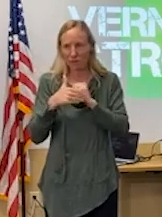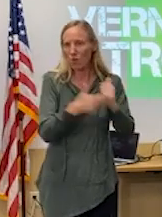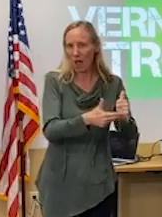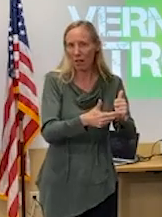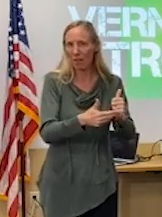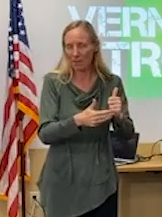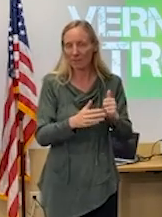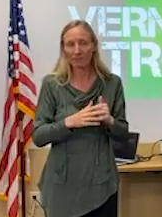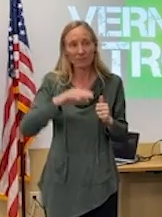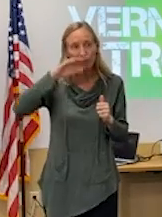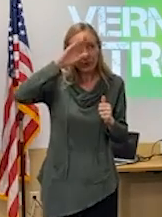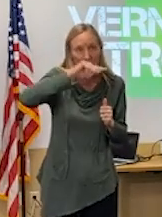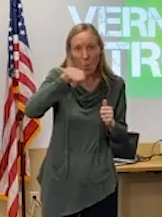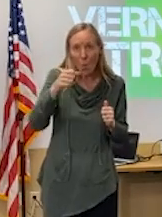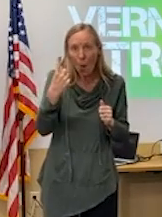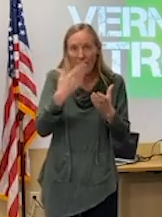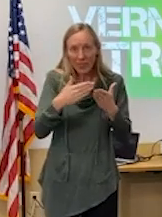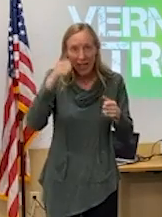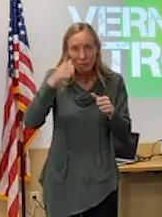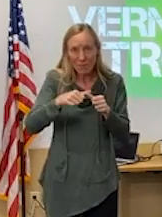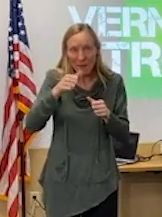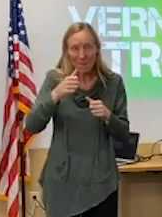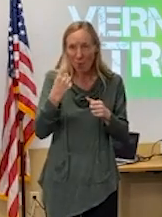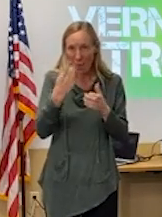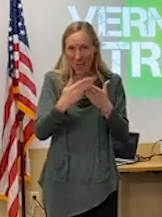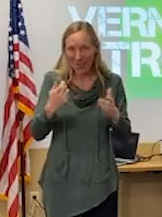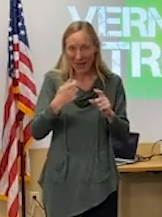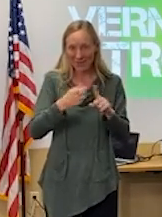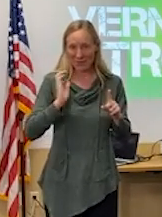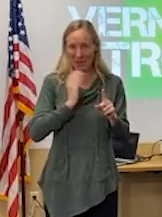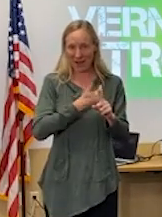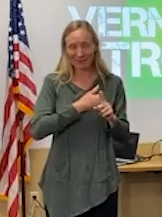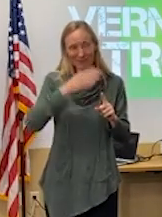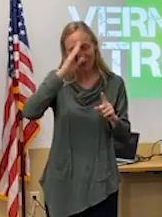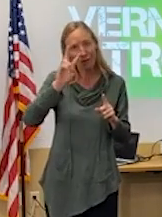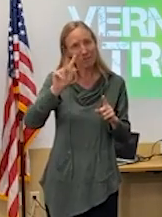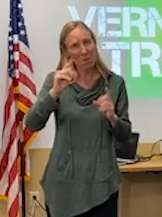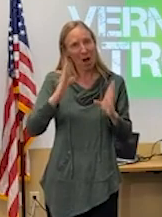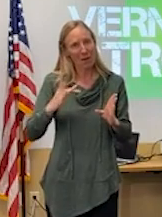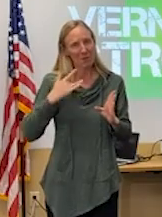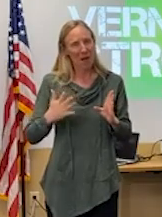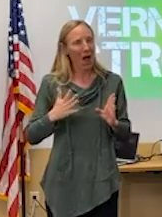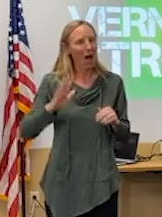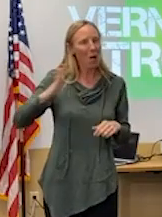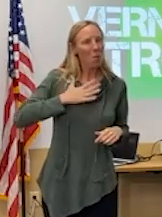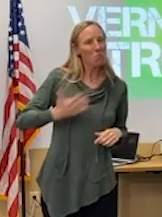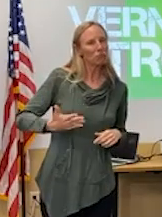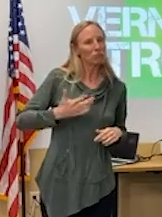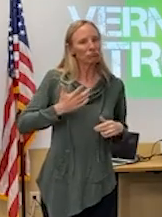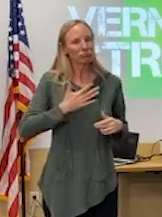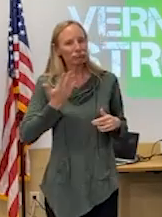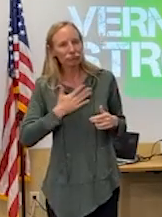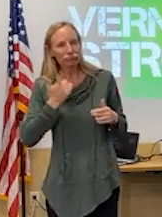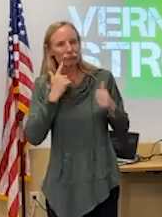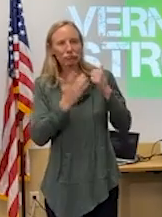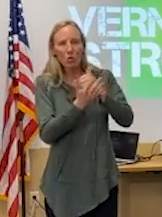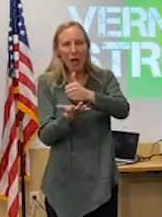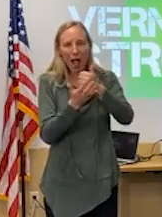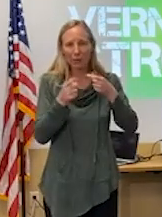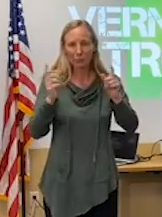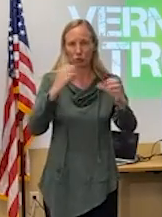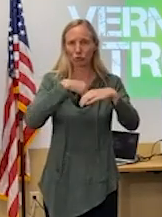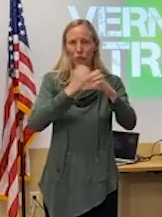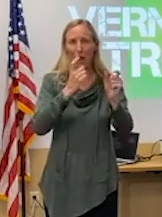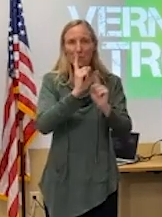away, just know, as we all know, that Vermonters really step up for each other in a crisis. So to